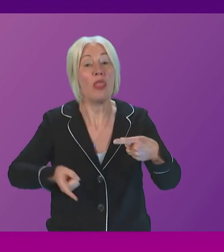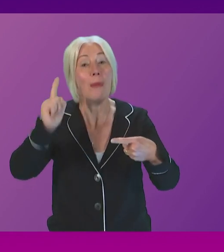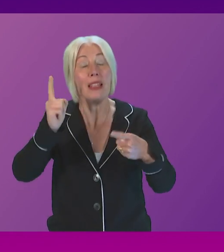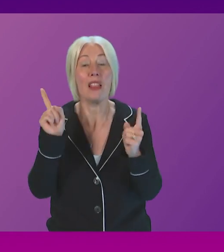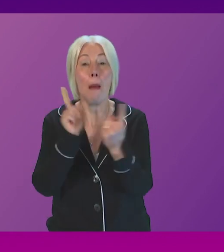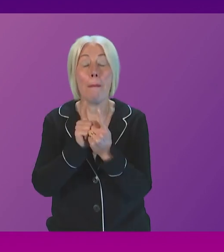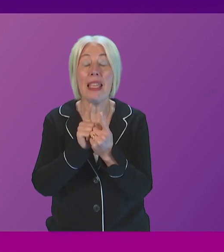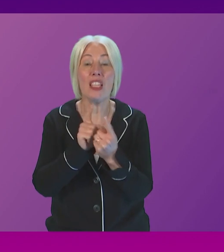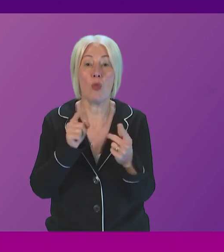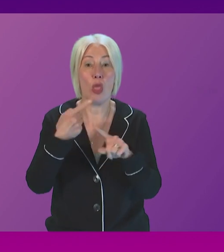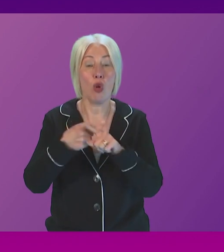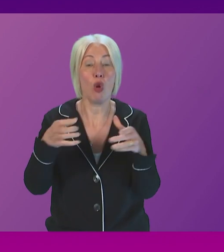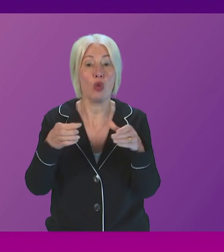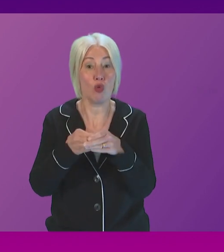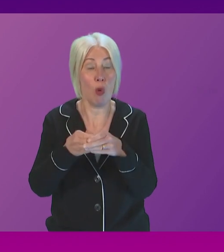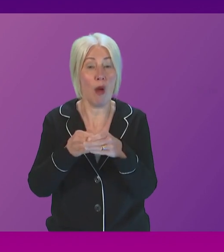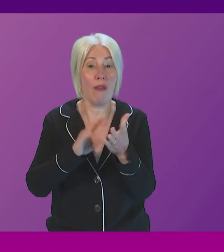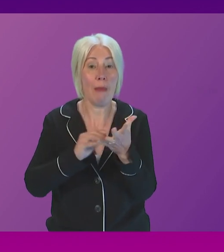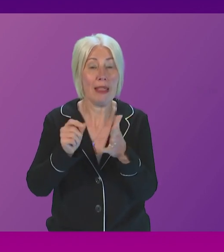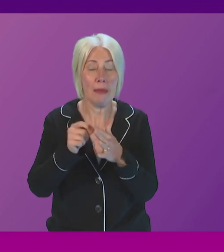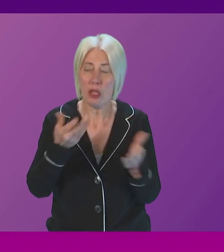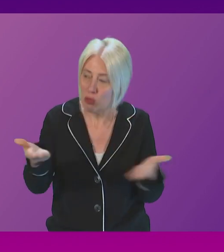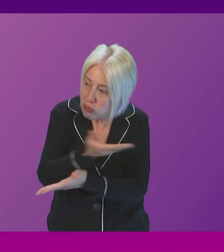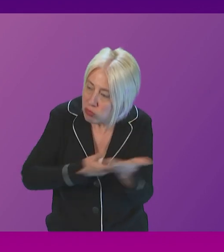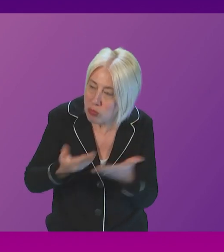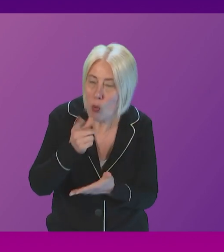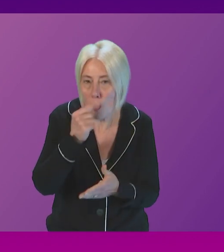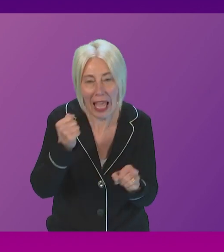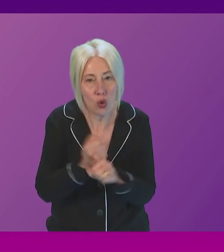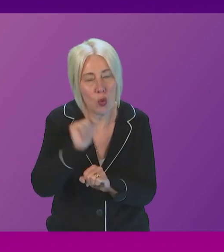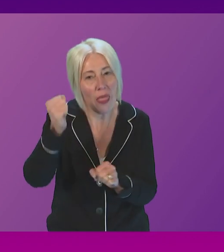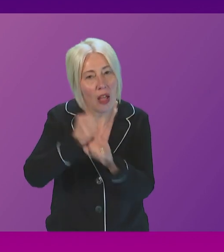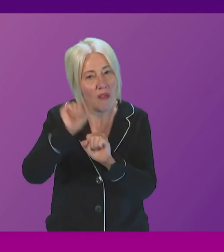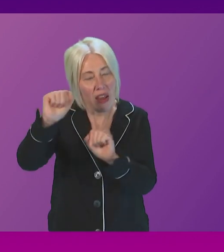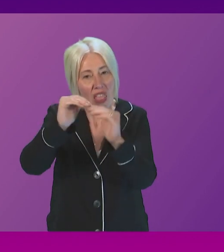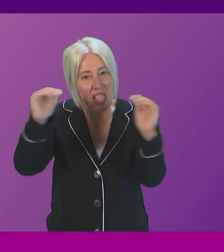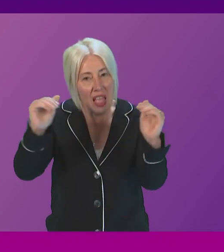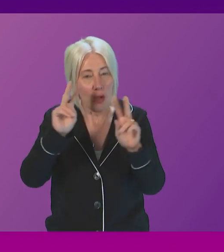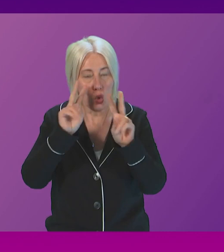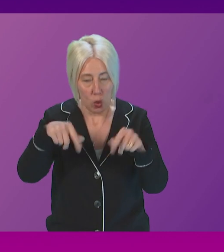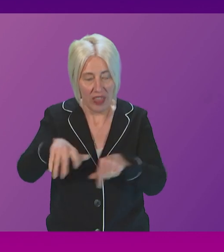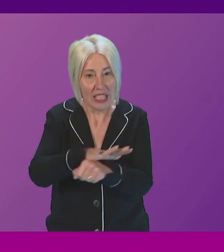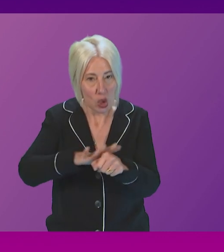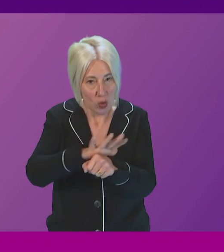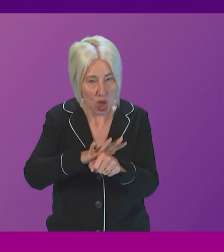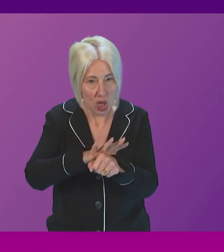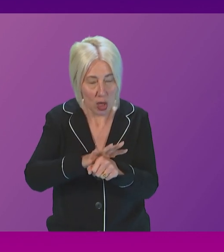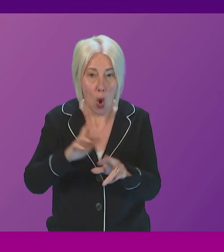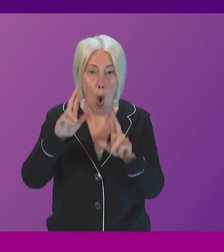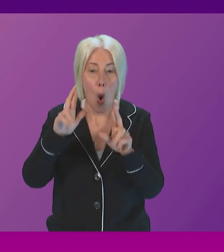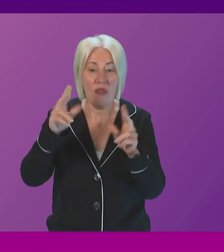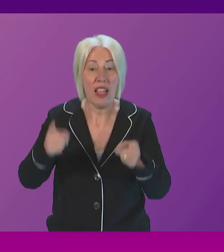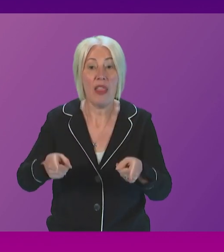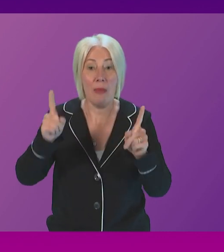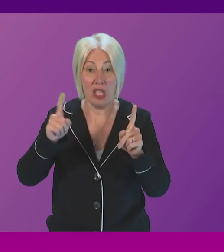-party group of MSPs to discuss what can be done at the government level to address this situation. And I hope the minister in her